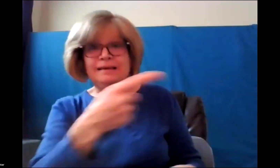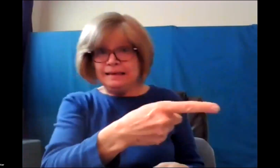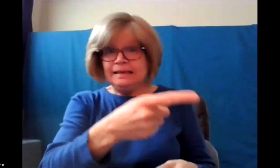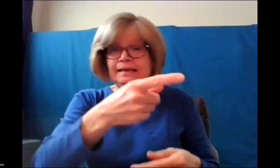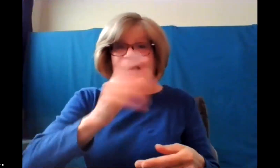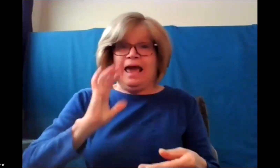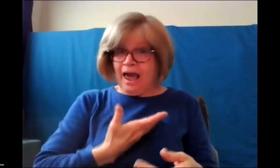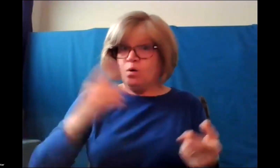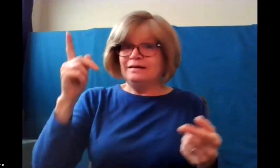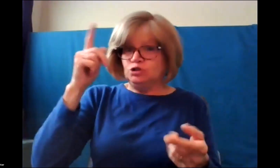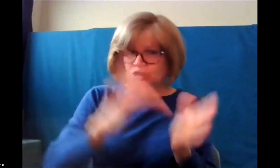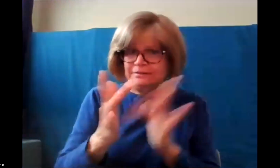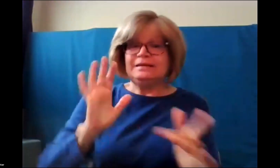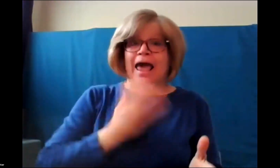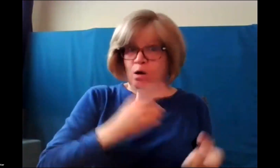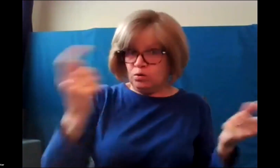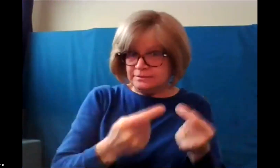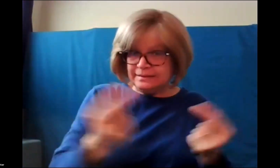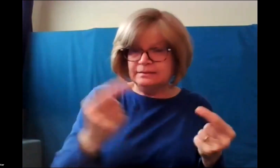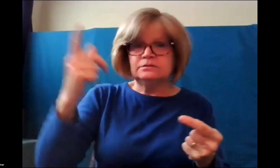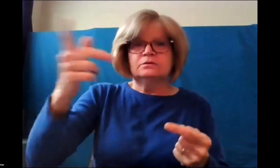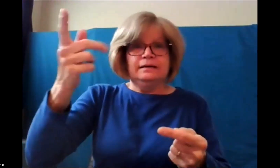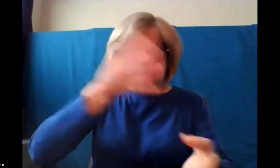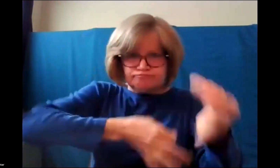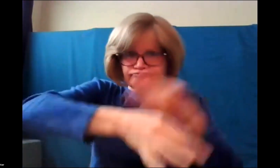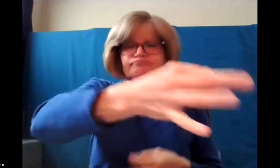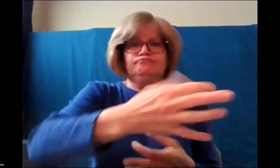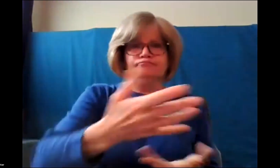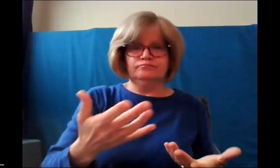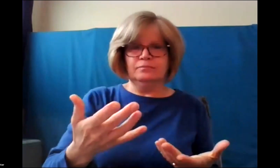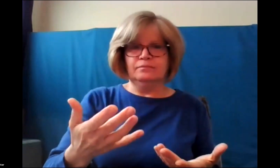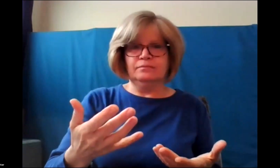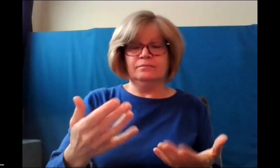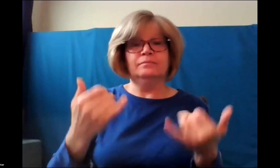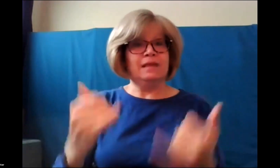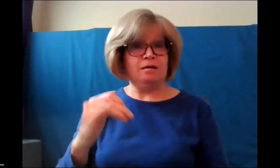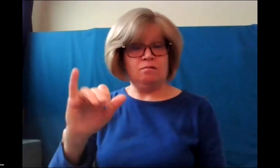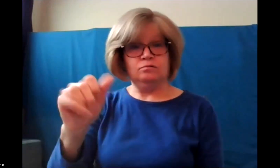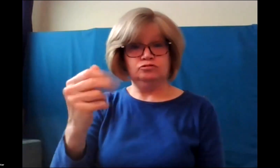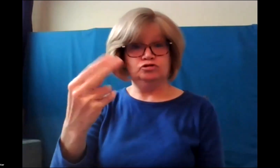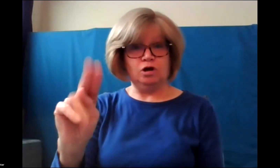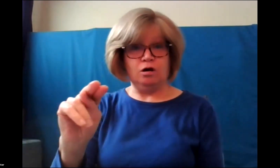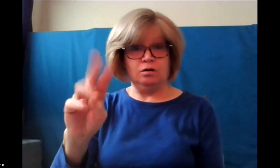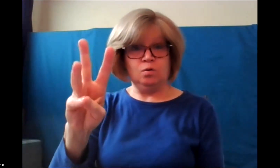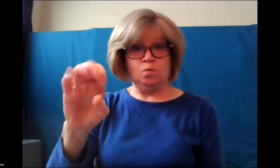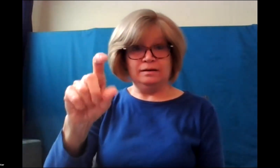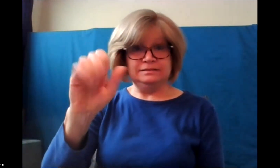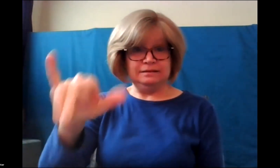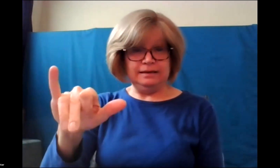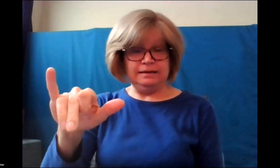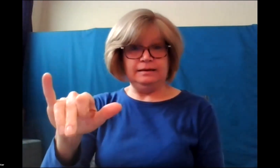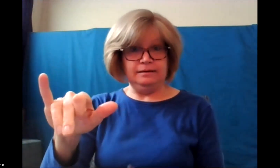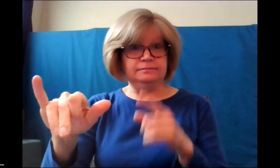For John Wesley, though, things didn't end there for us. Christ's